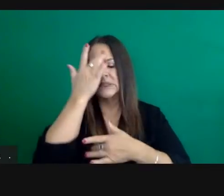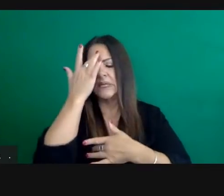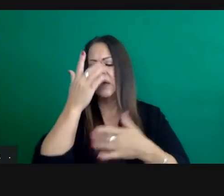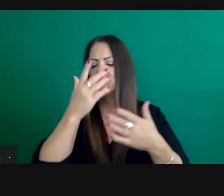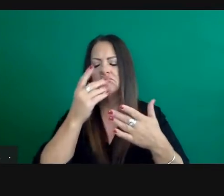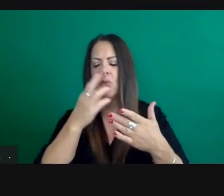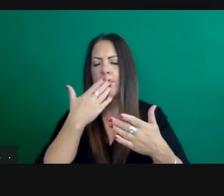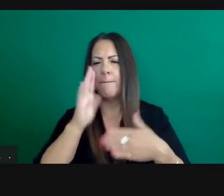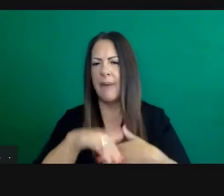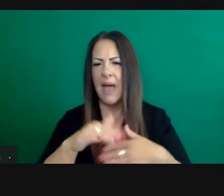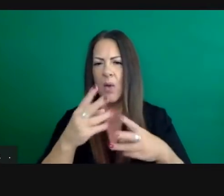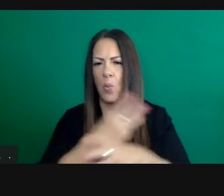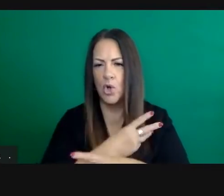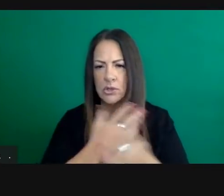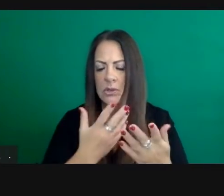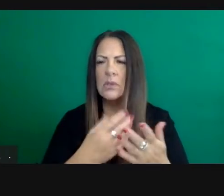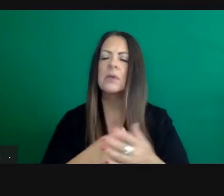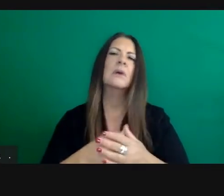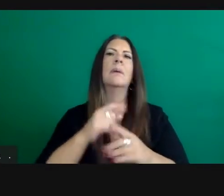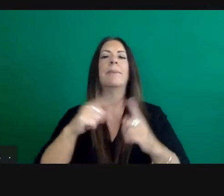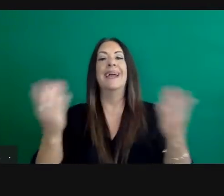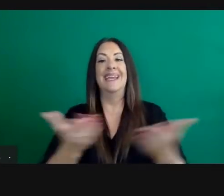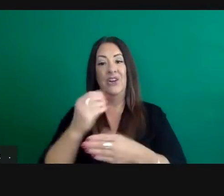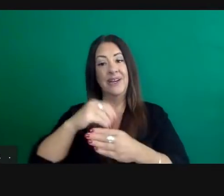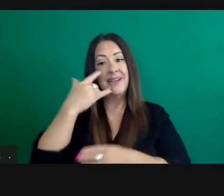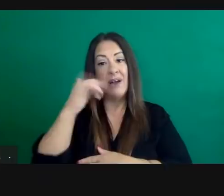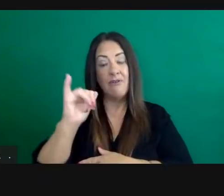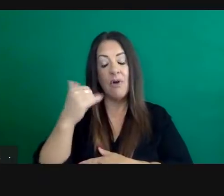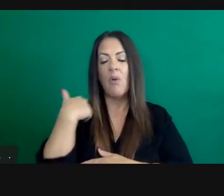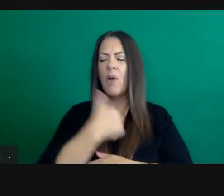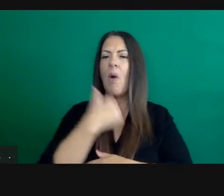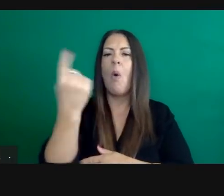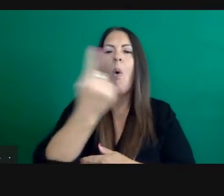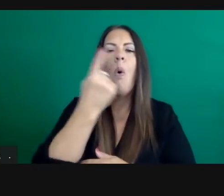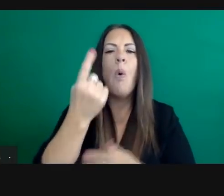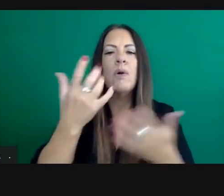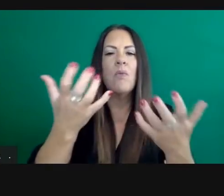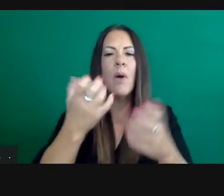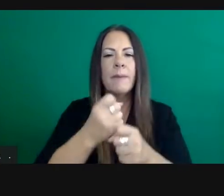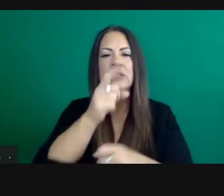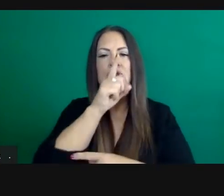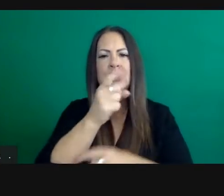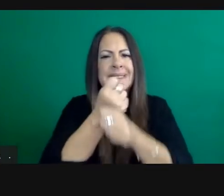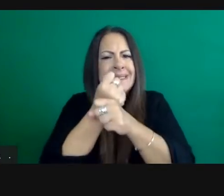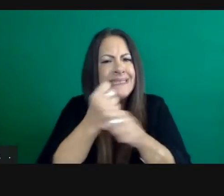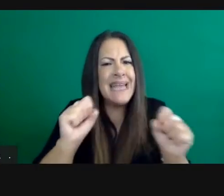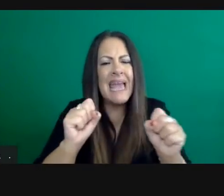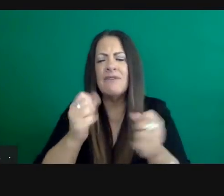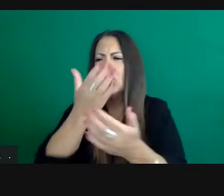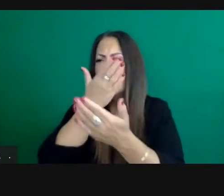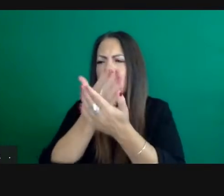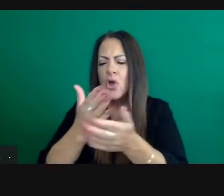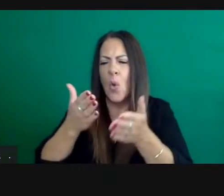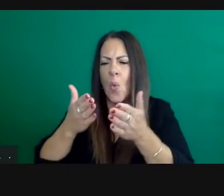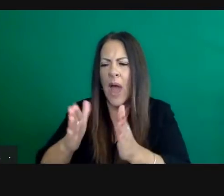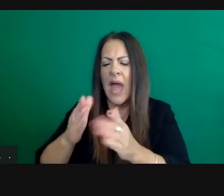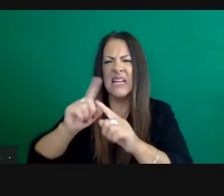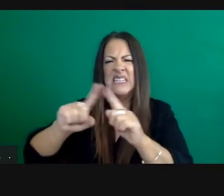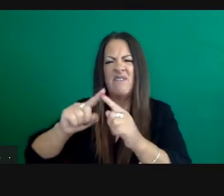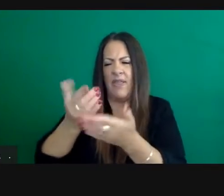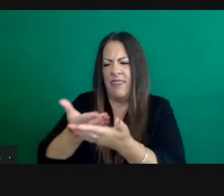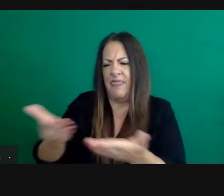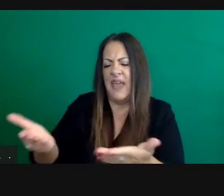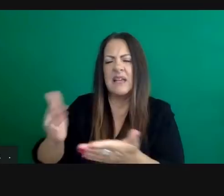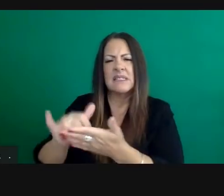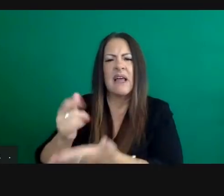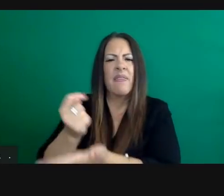impact California? We're always looking to have safe and effective therapeutics to treat any illness, and